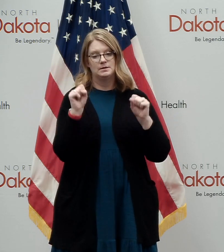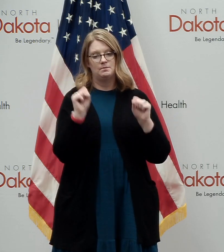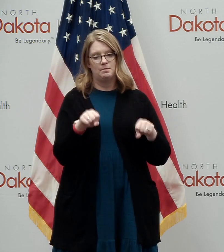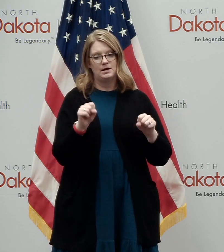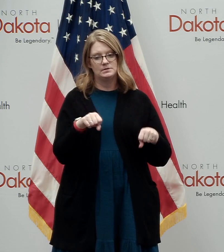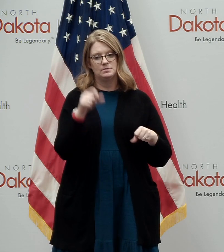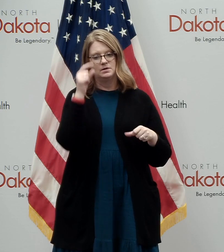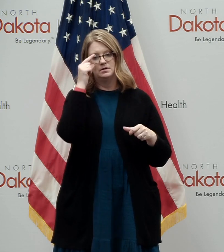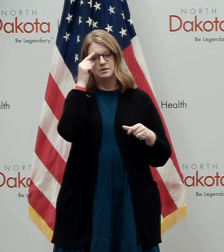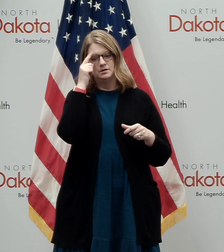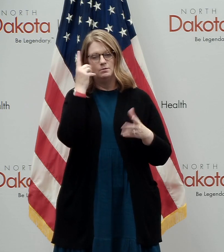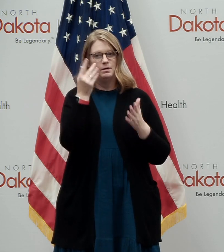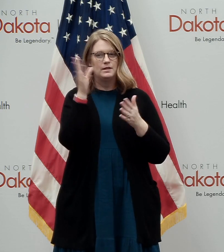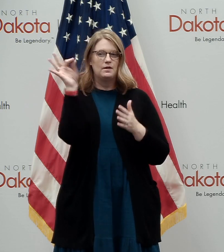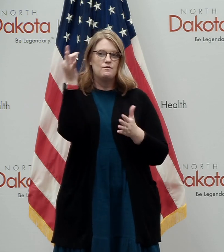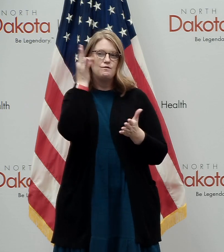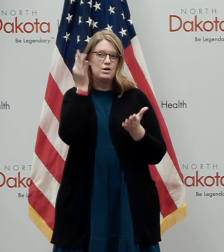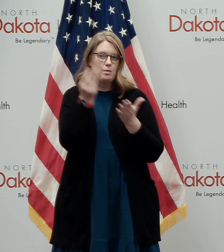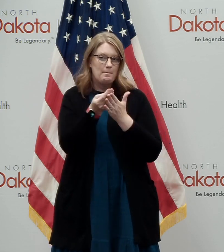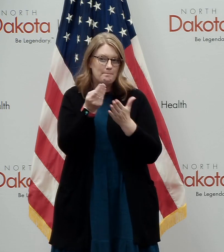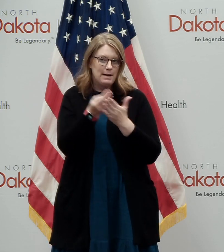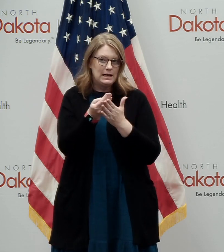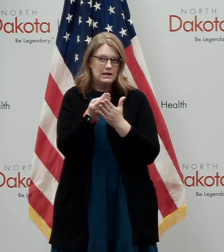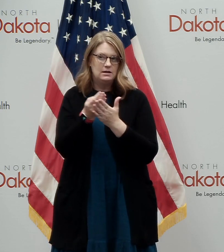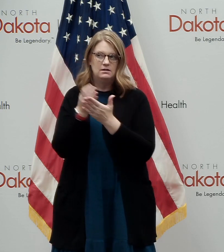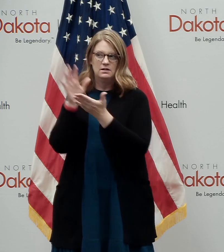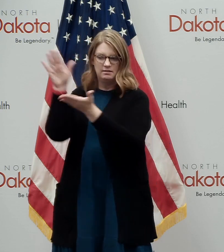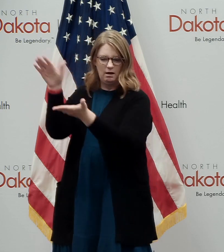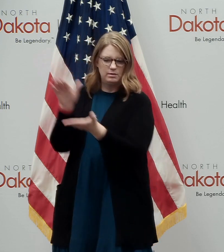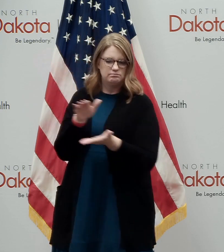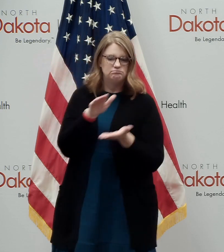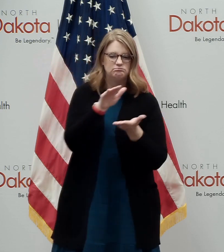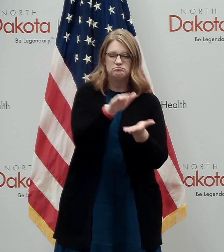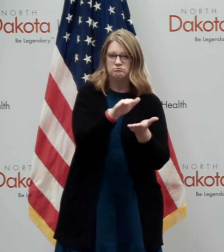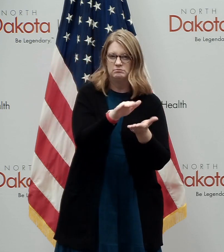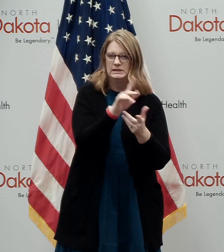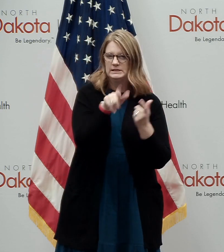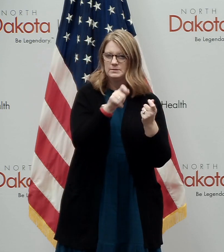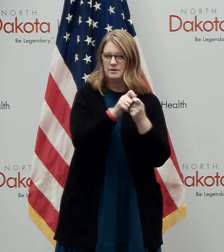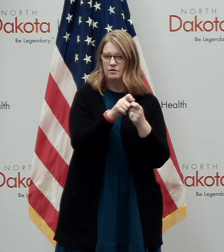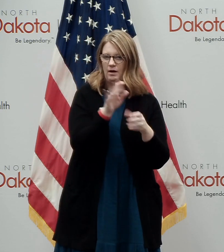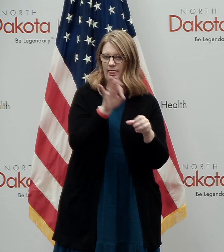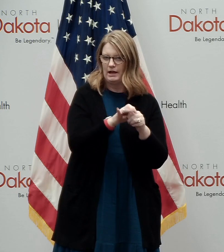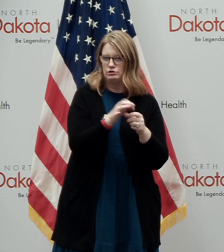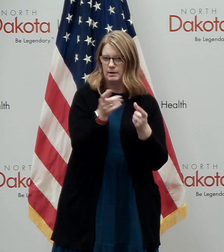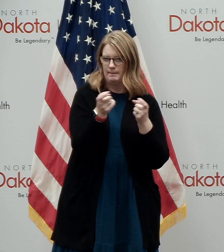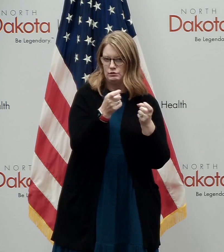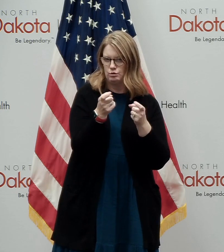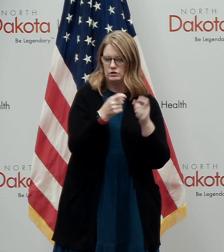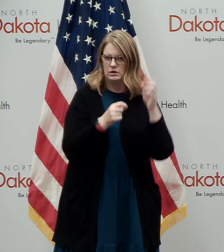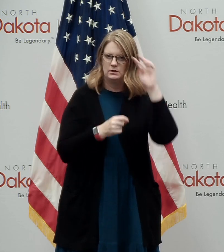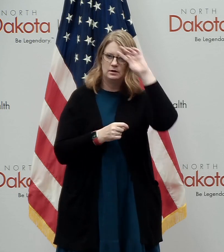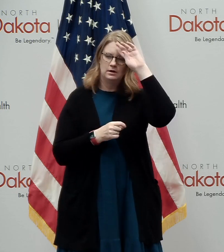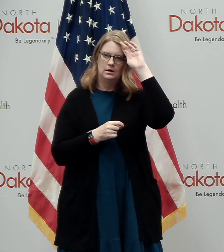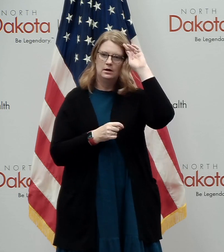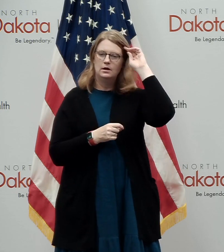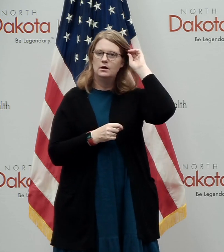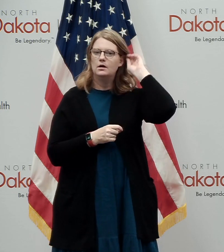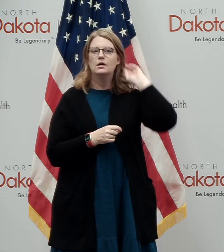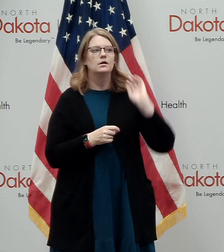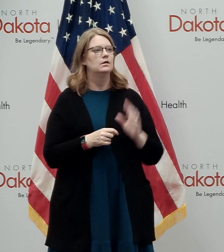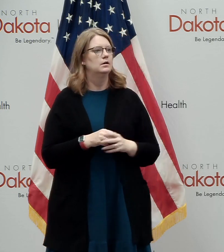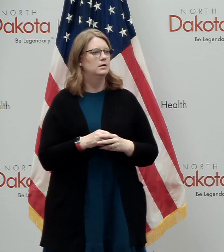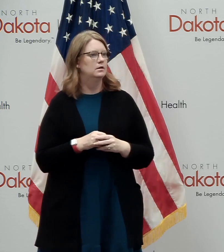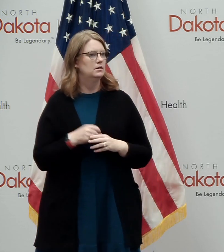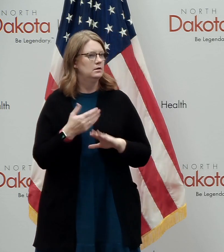with federal funds that Congress specifically designated for election administration. Before I go into